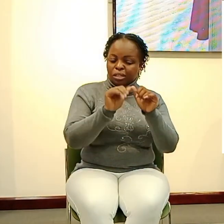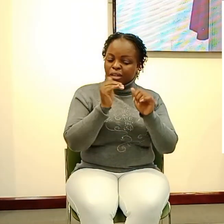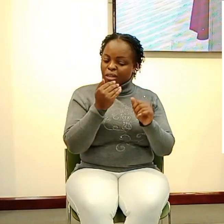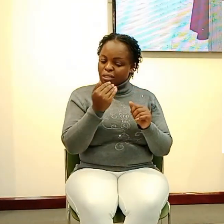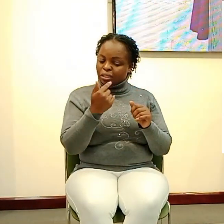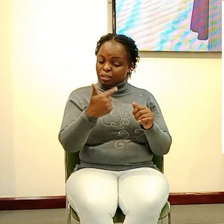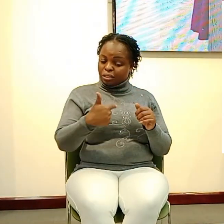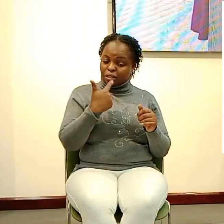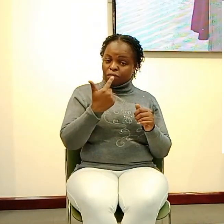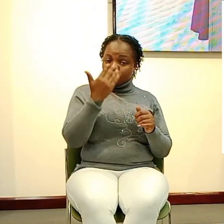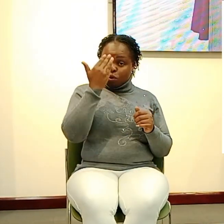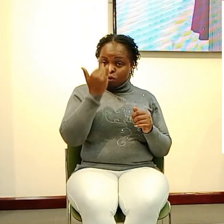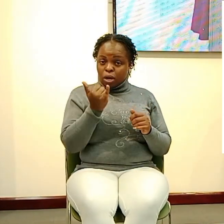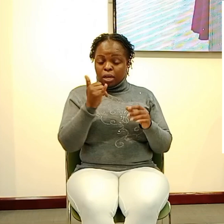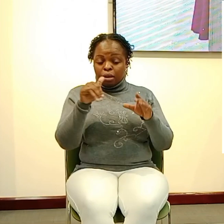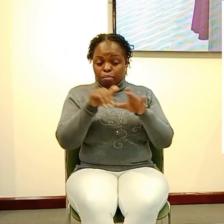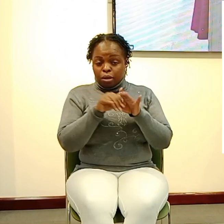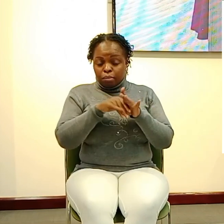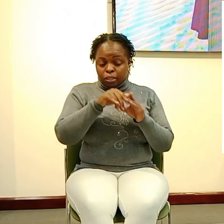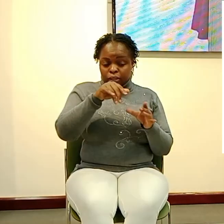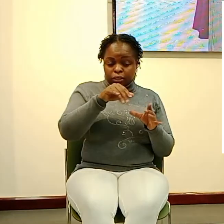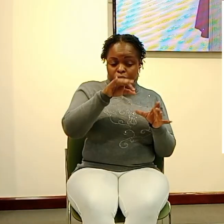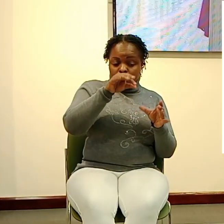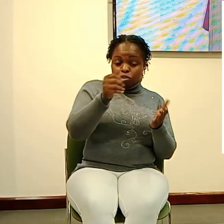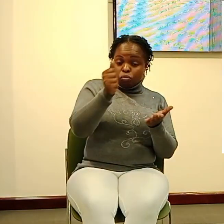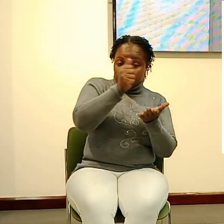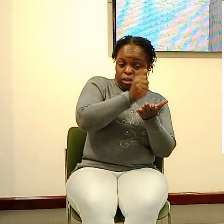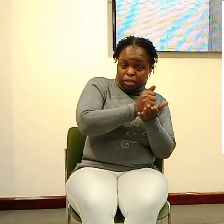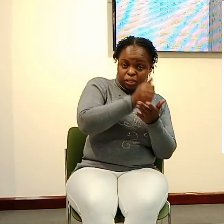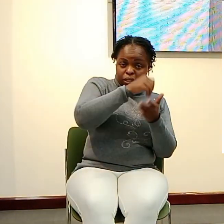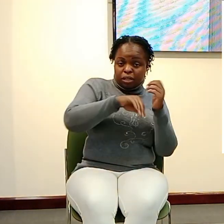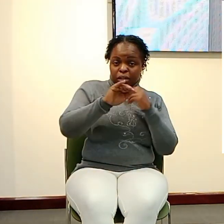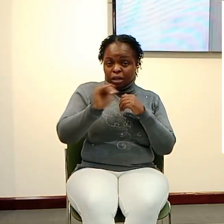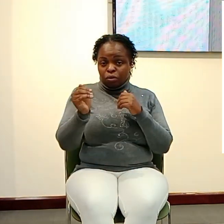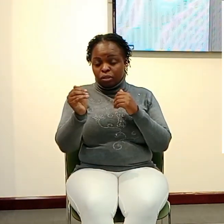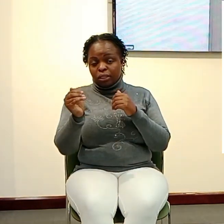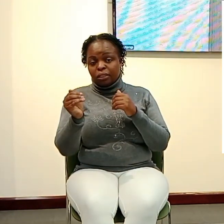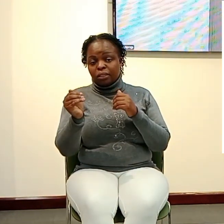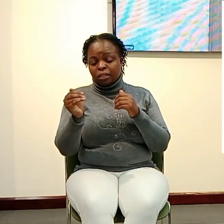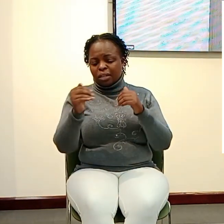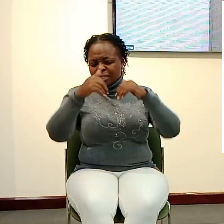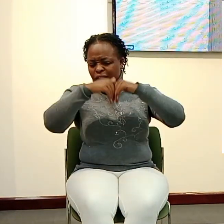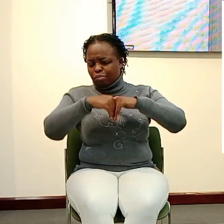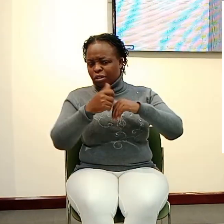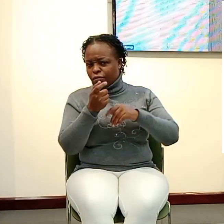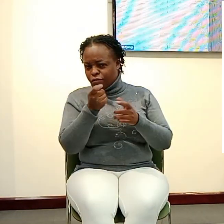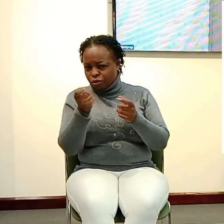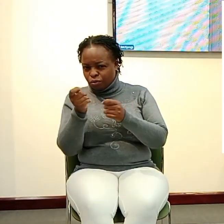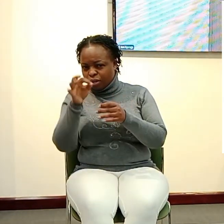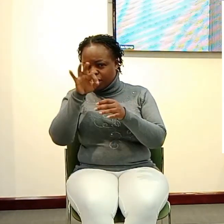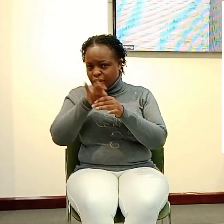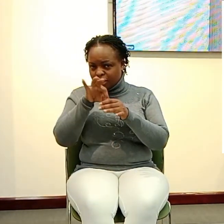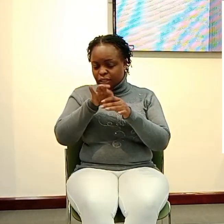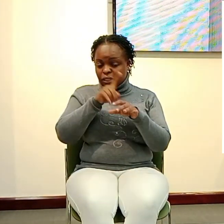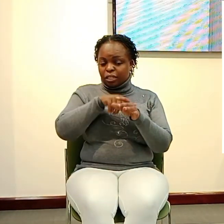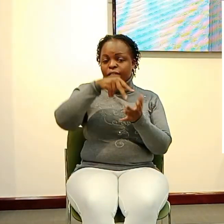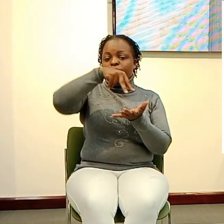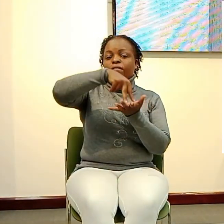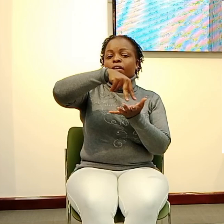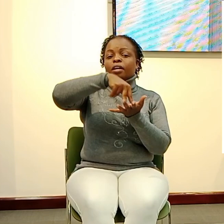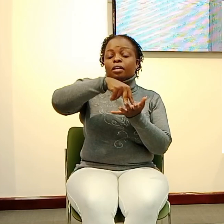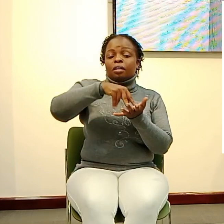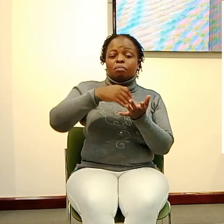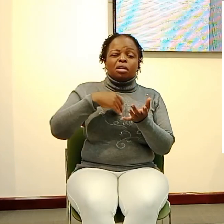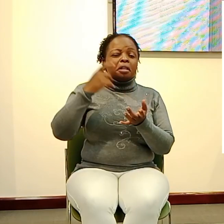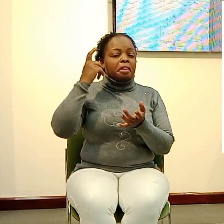it that members who are nominated in the county assembly, very few are elected when they vie? I